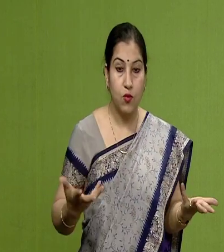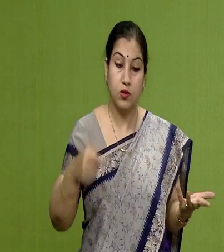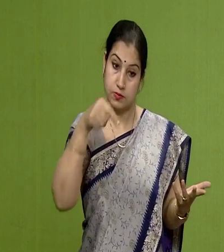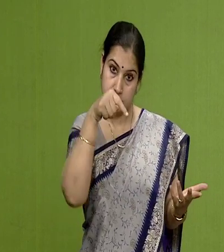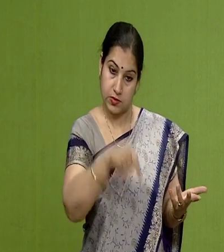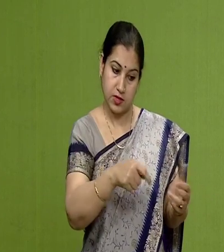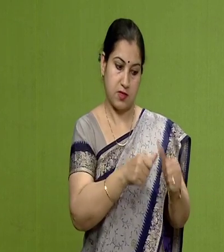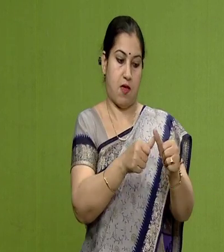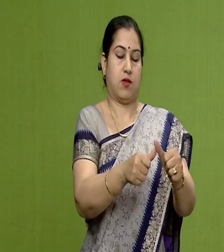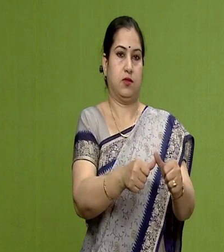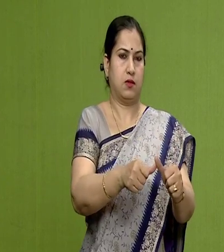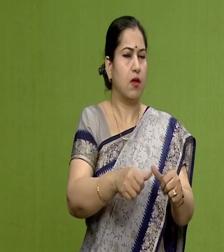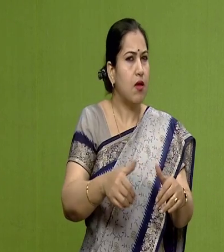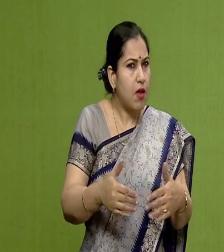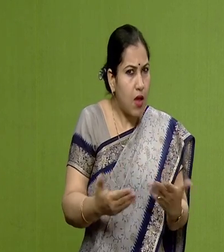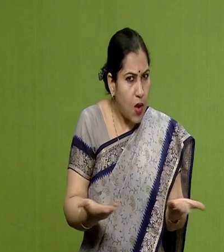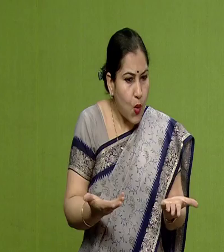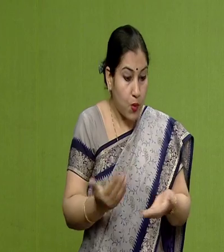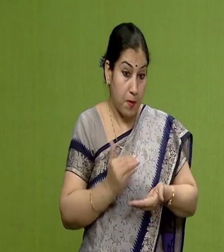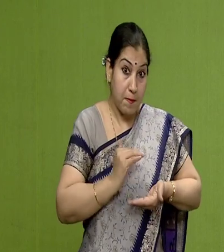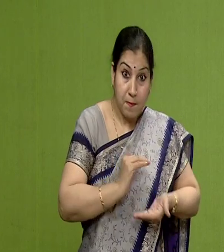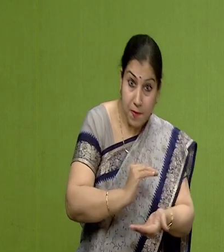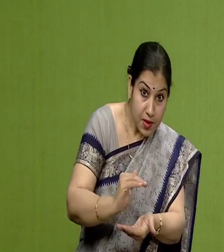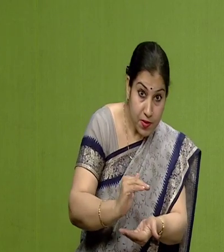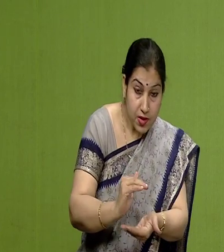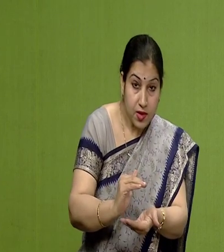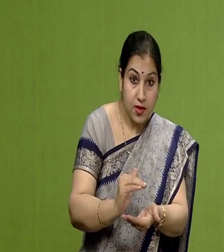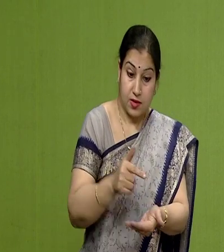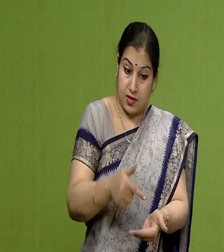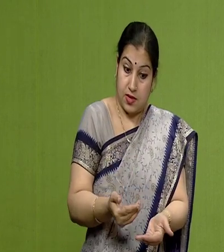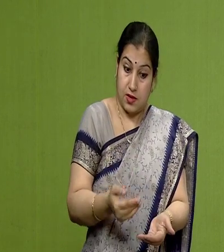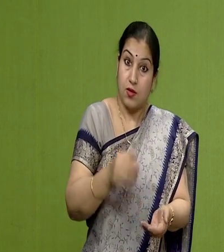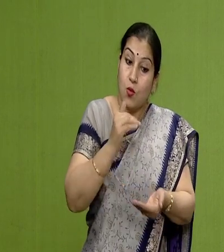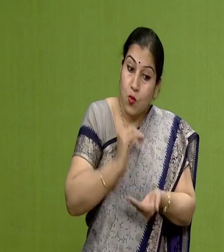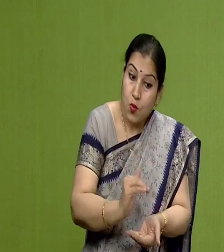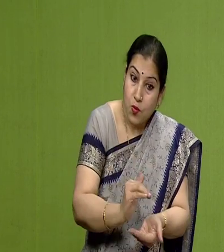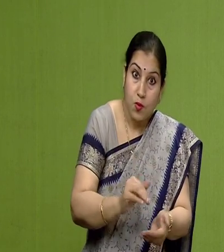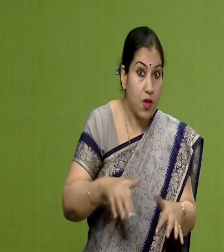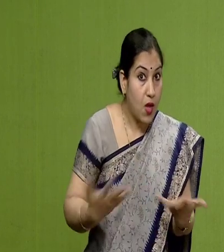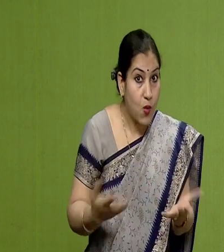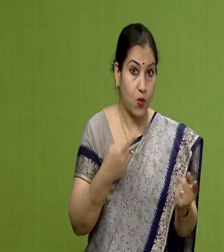this answer, how the baby comes in the world.